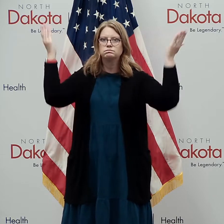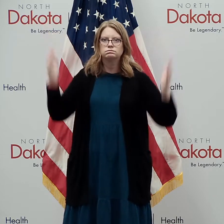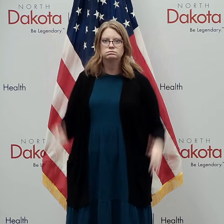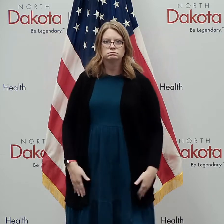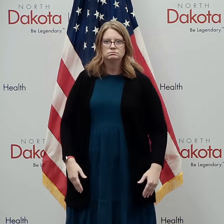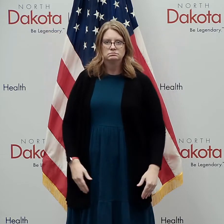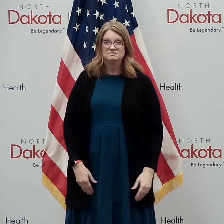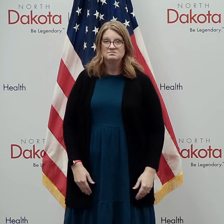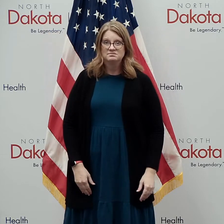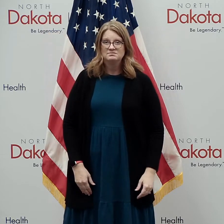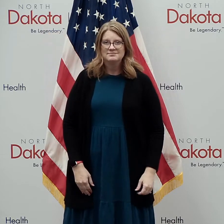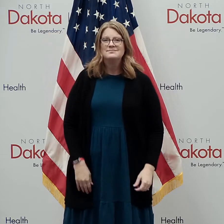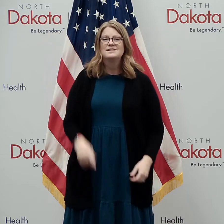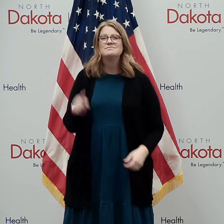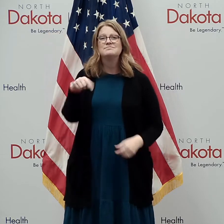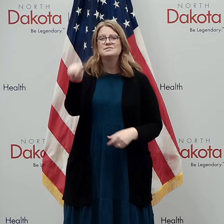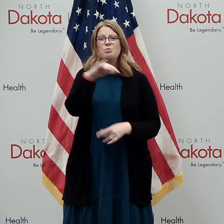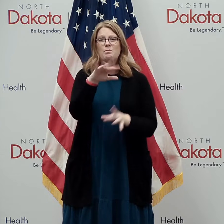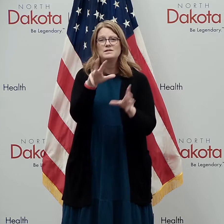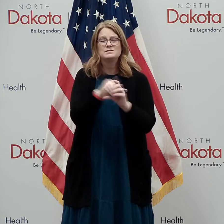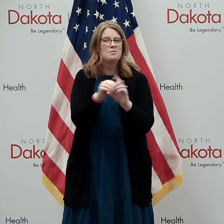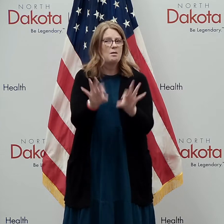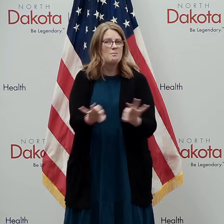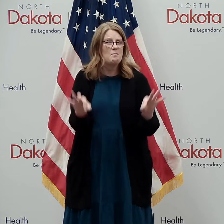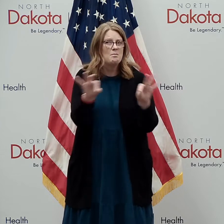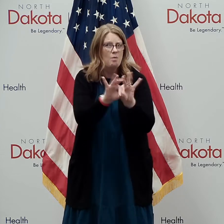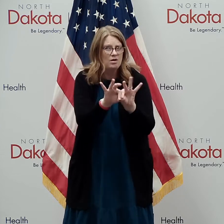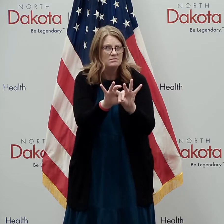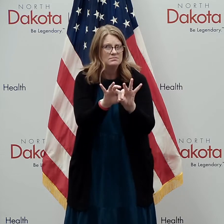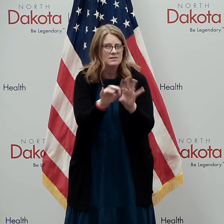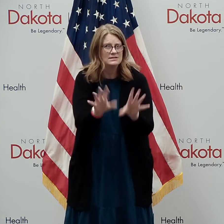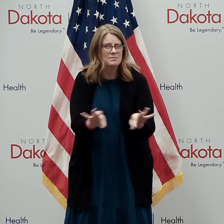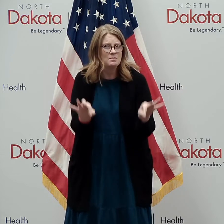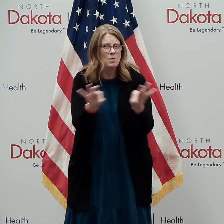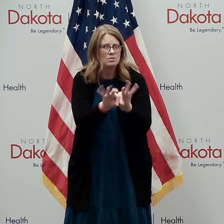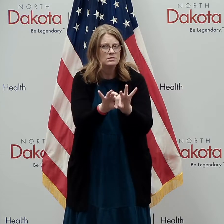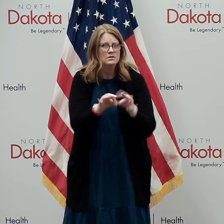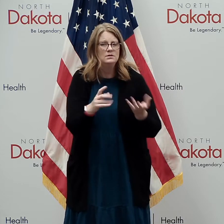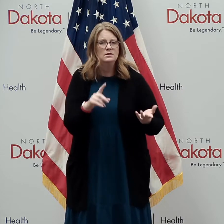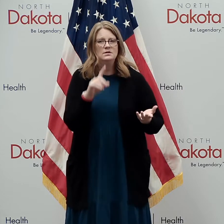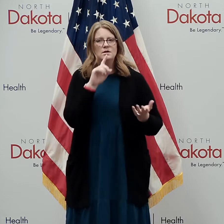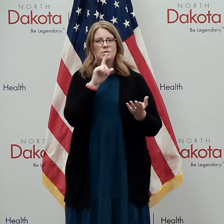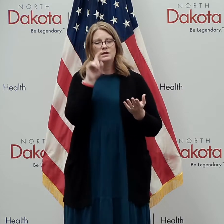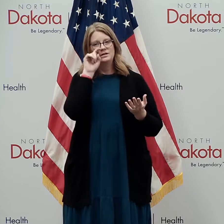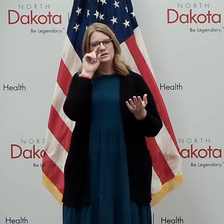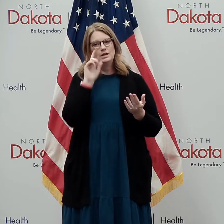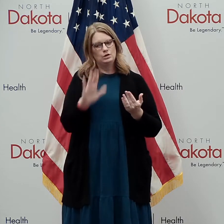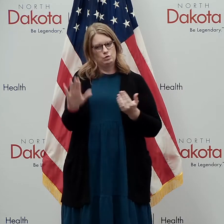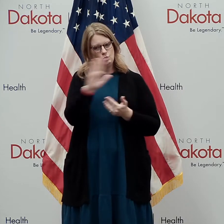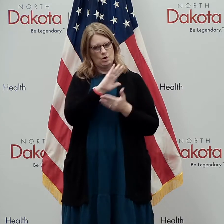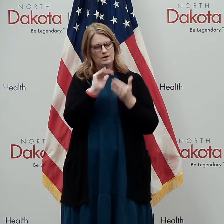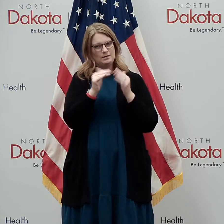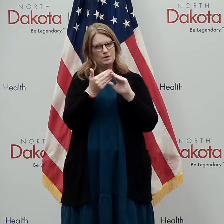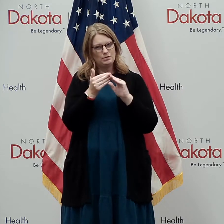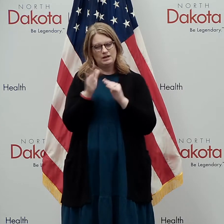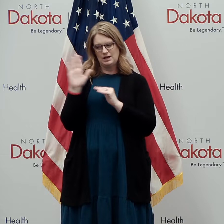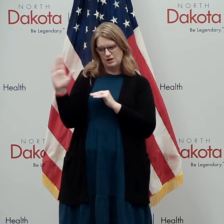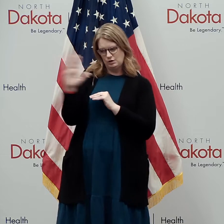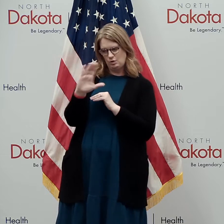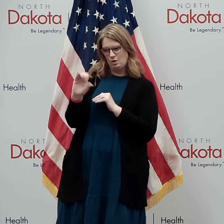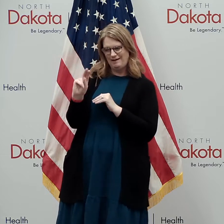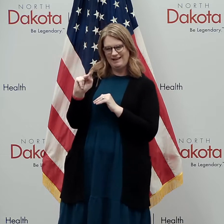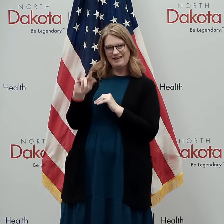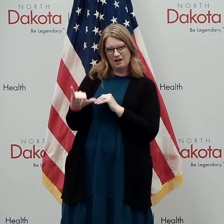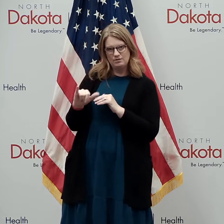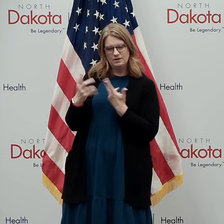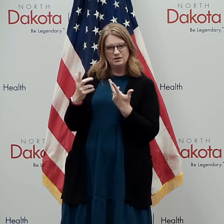your participation matters. It matters on the local level because this helps drive dollars, make sure that your community and your county gets its share of